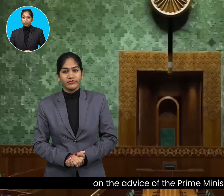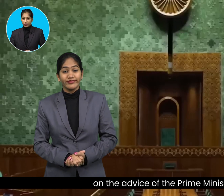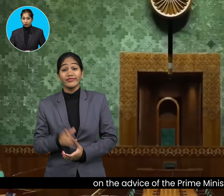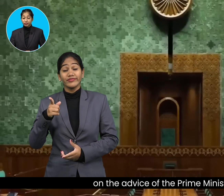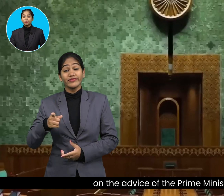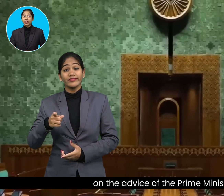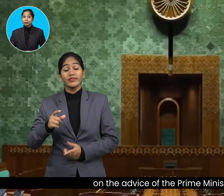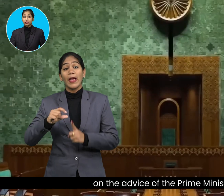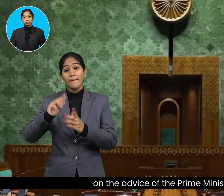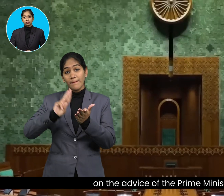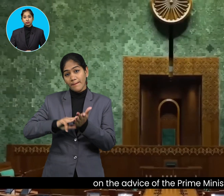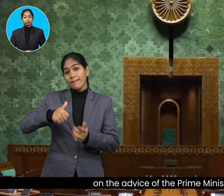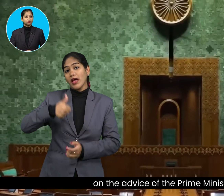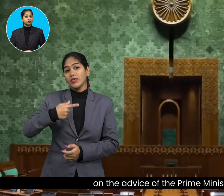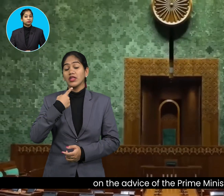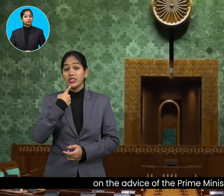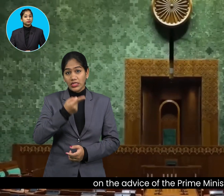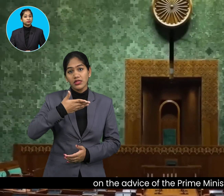on the advice of the Prime Minister.